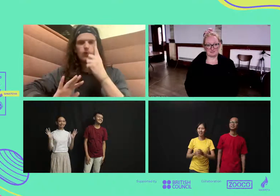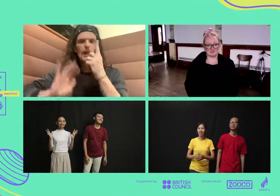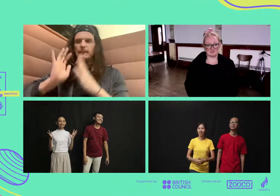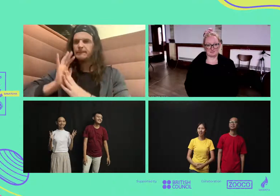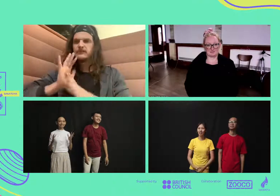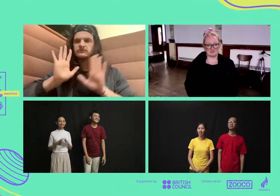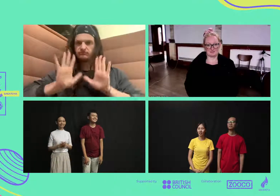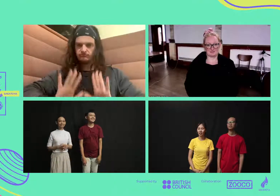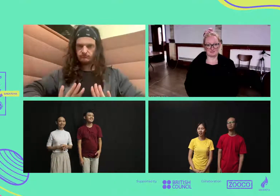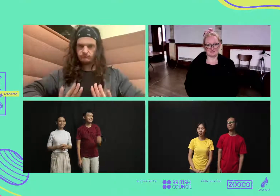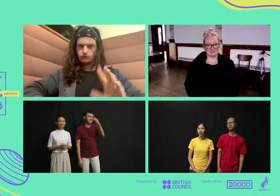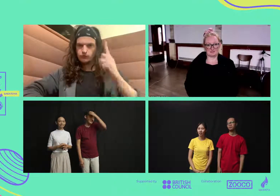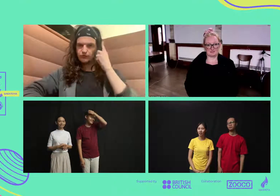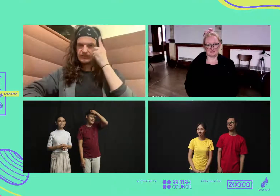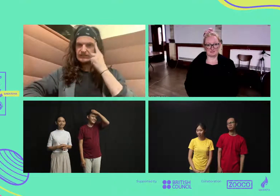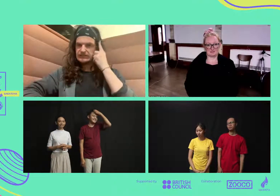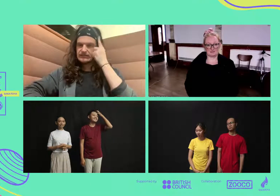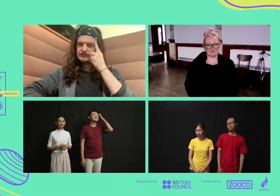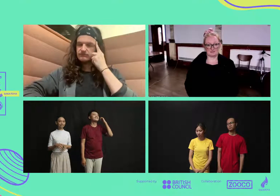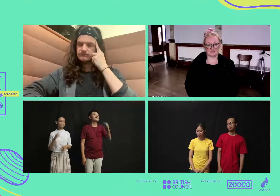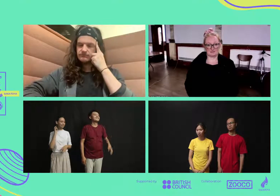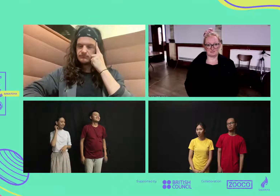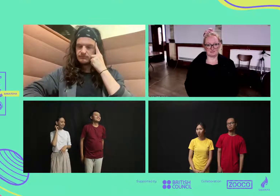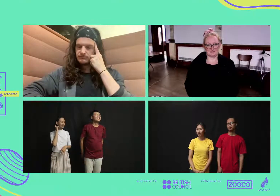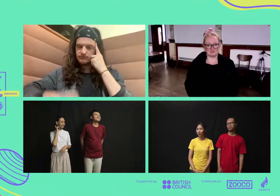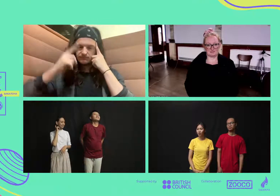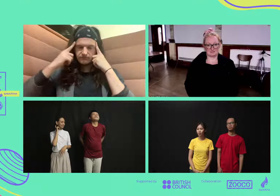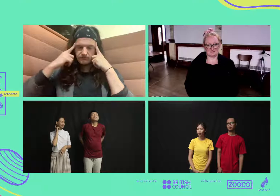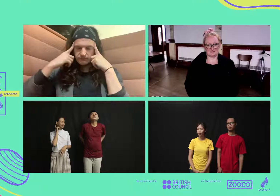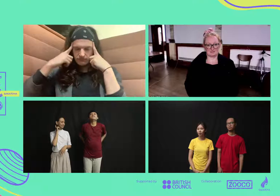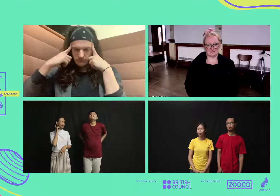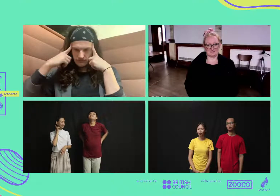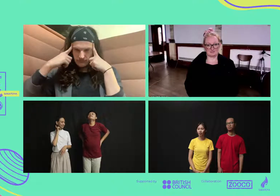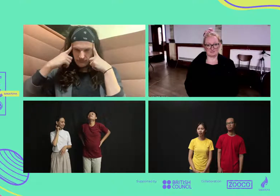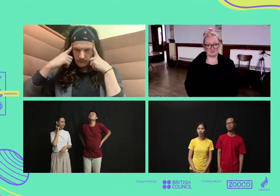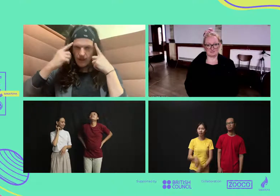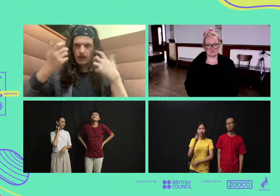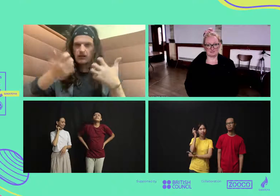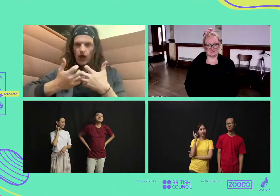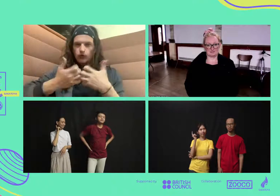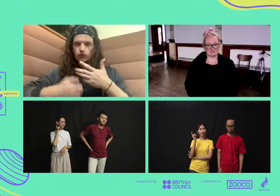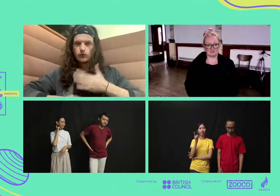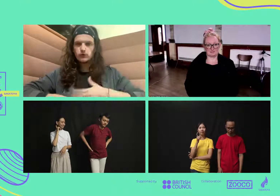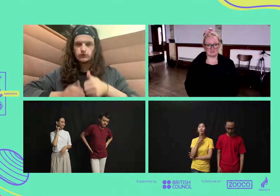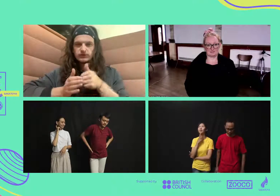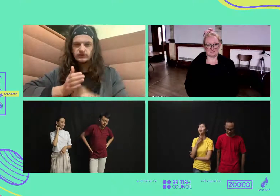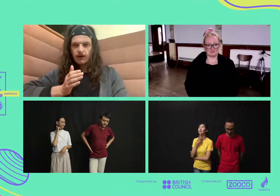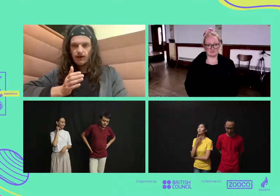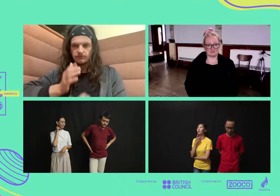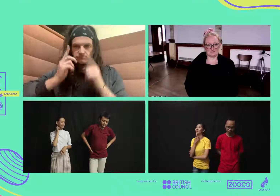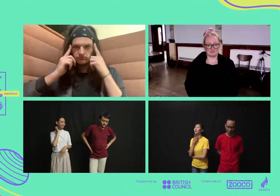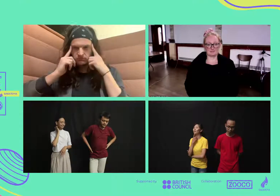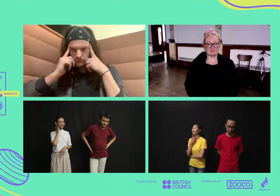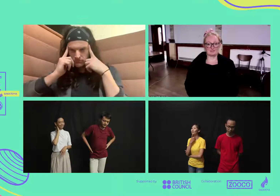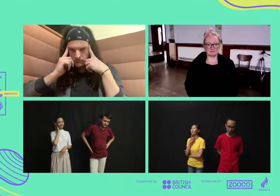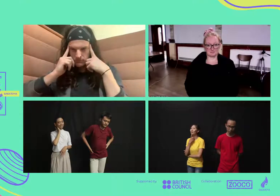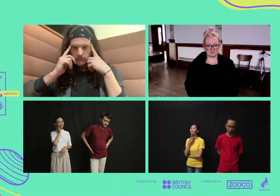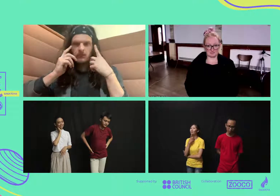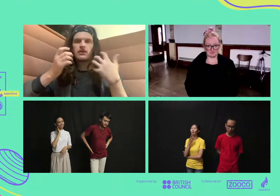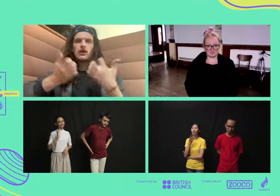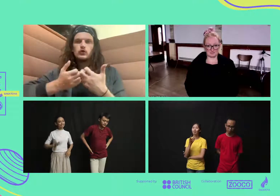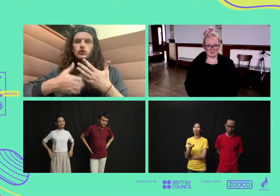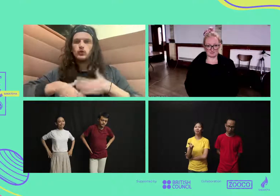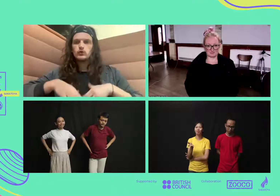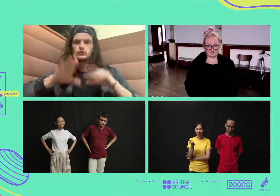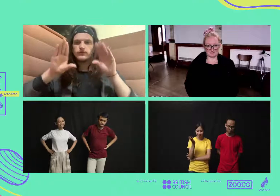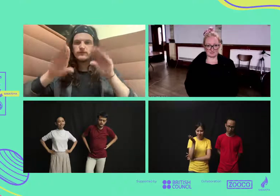So you've got 1 minute to have a think about your own story and how you